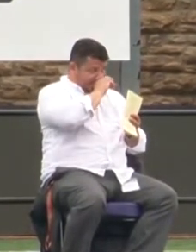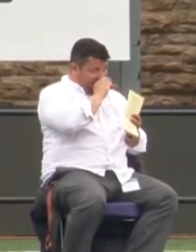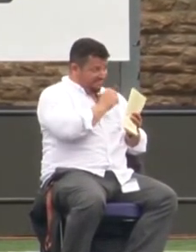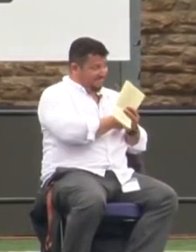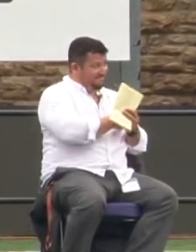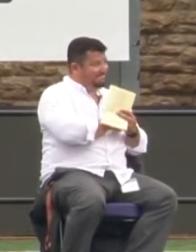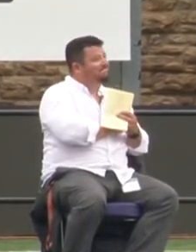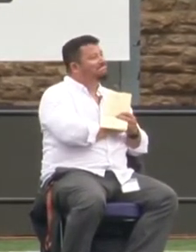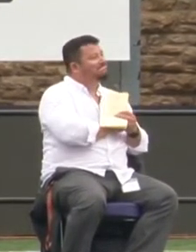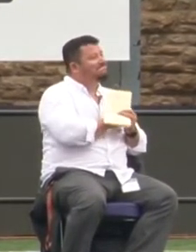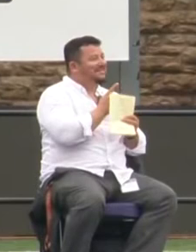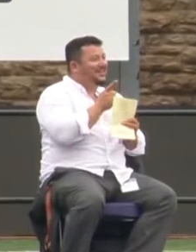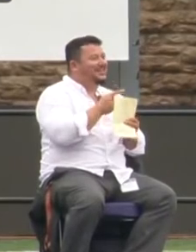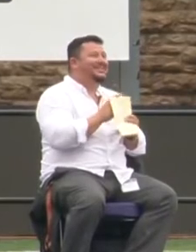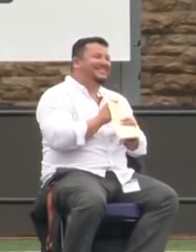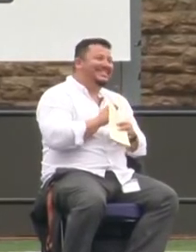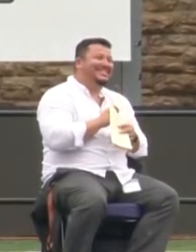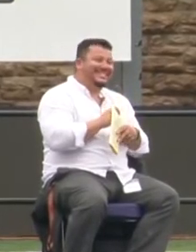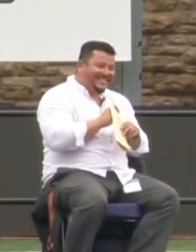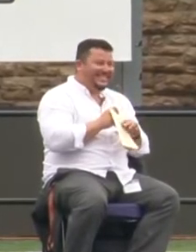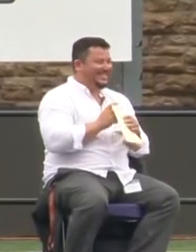Nasira Moore.